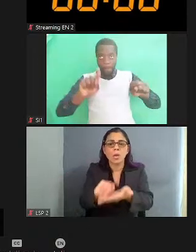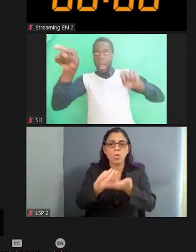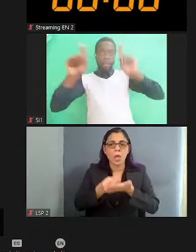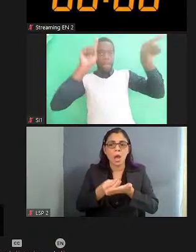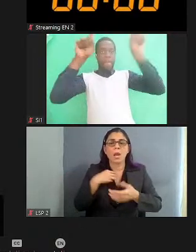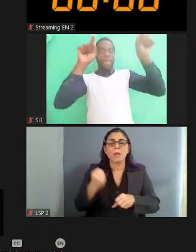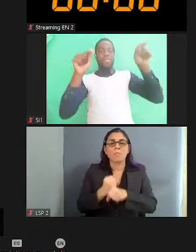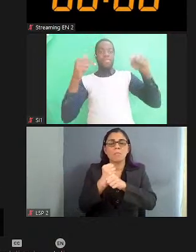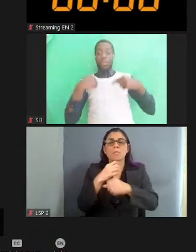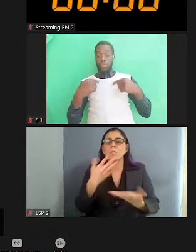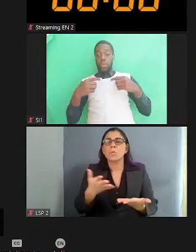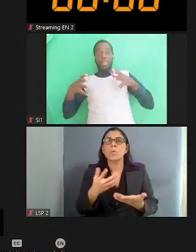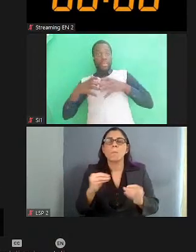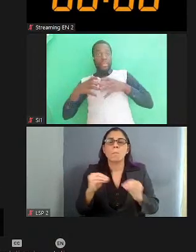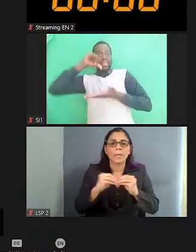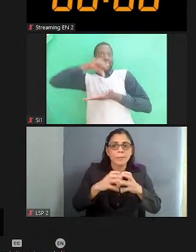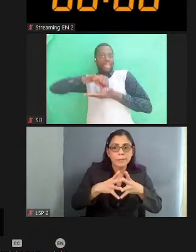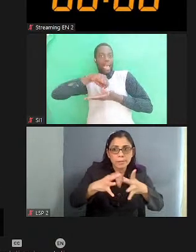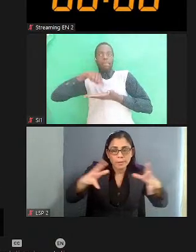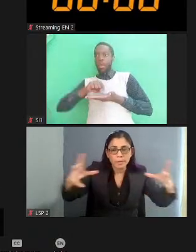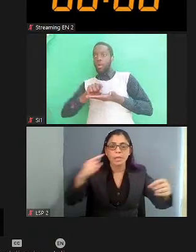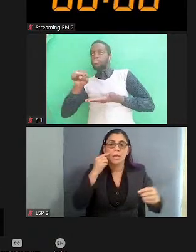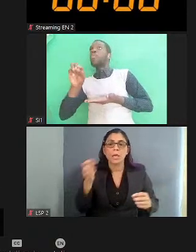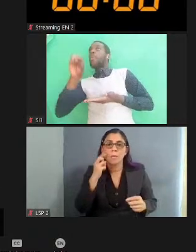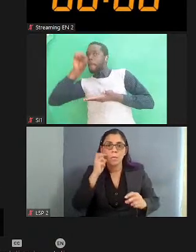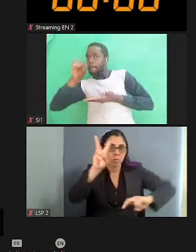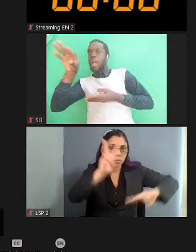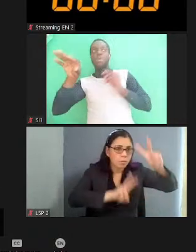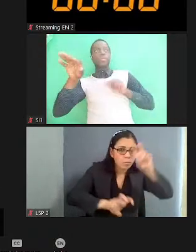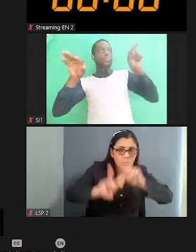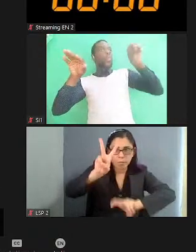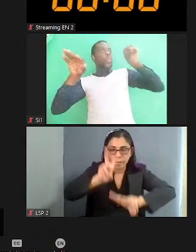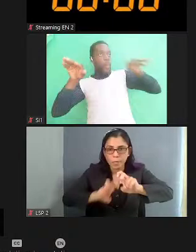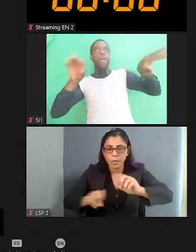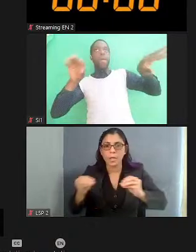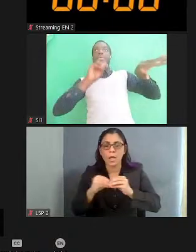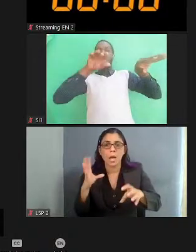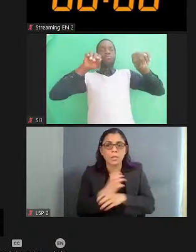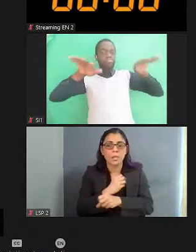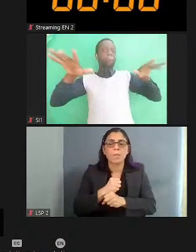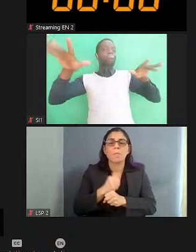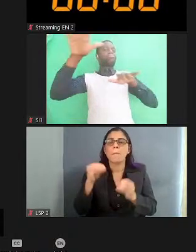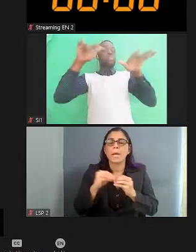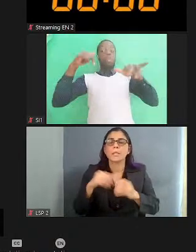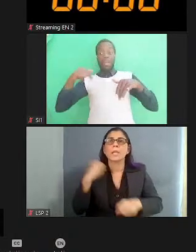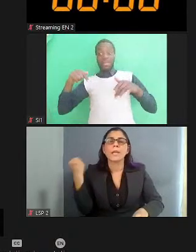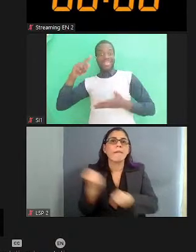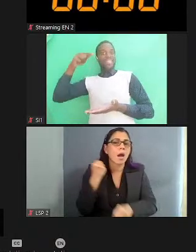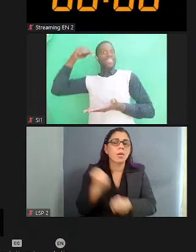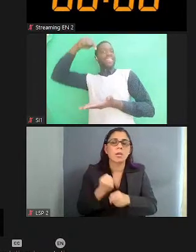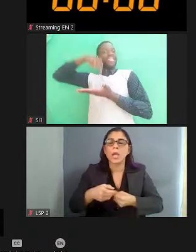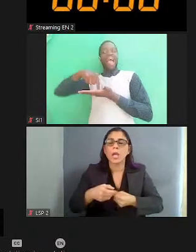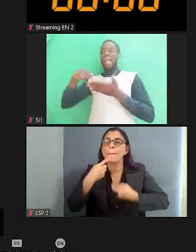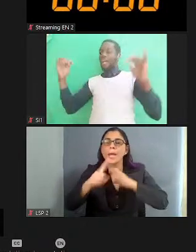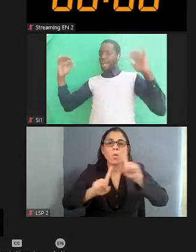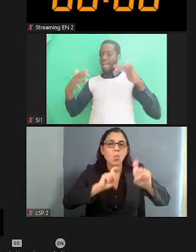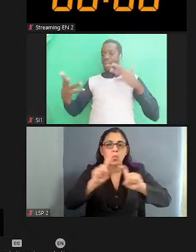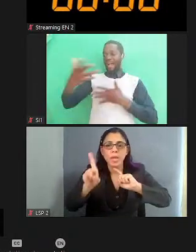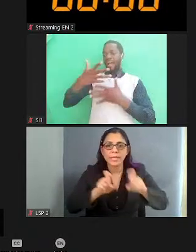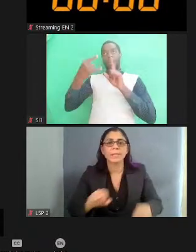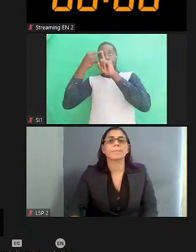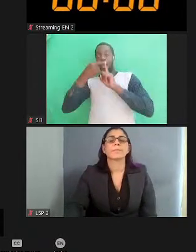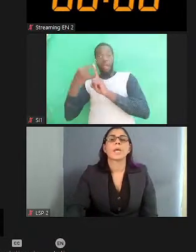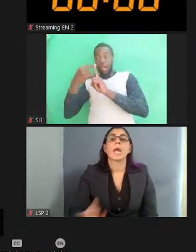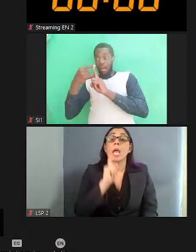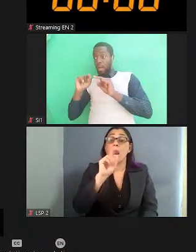locally for them to help us replicate identify stakeholders and carry out consultation